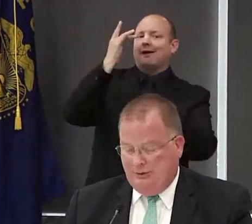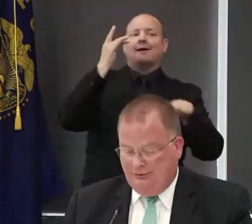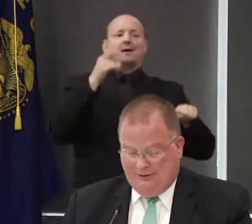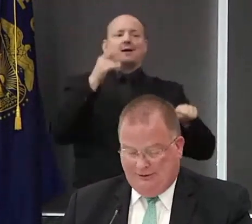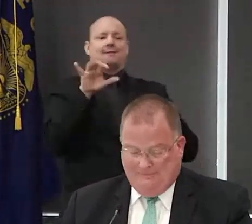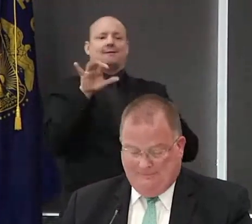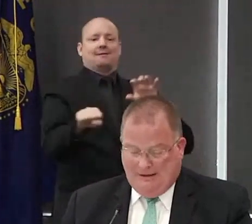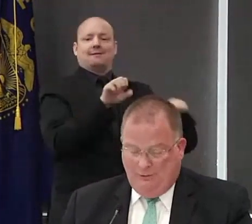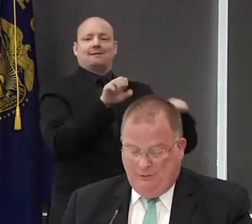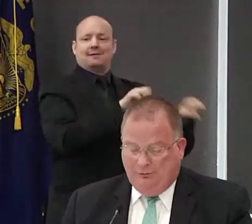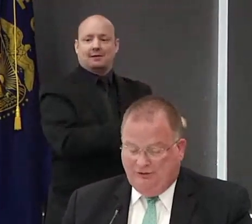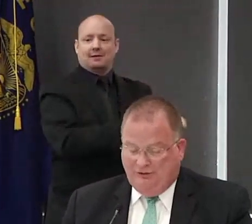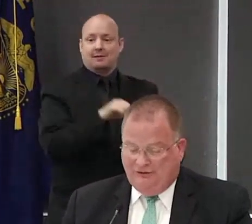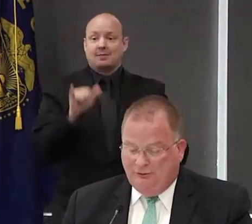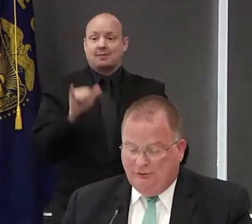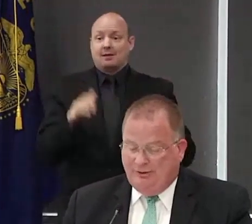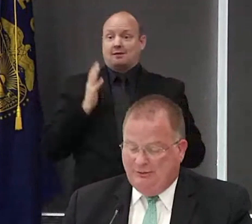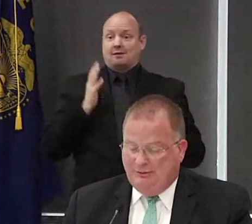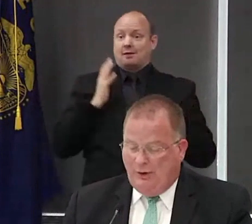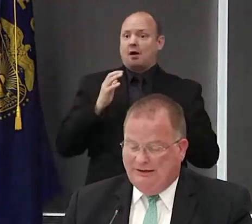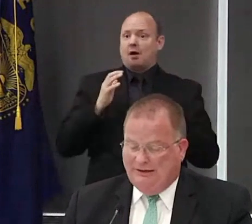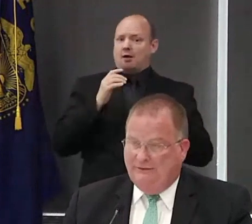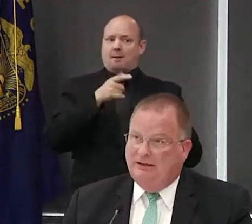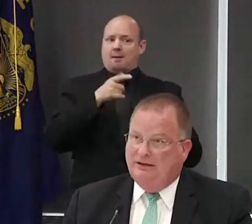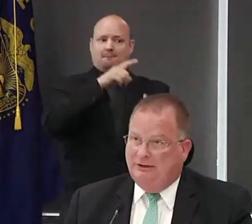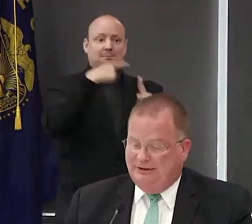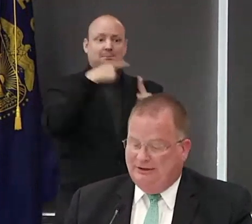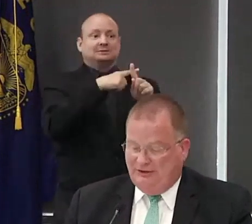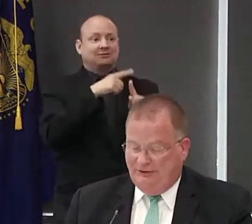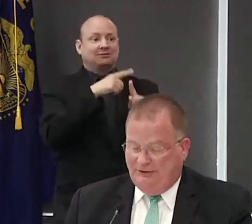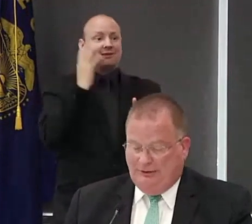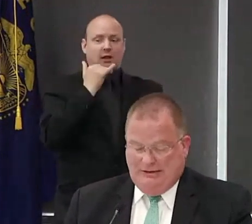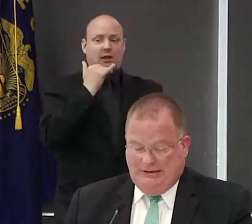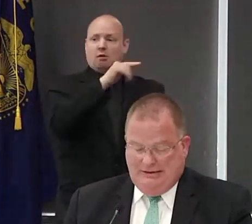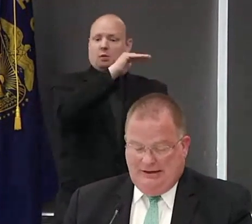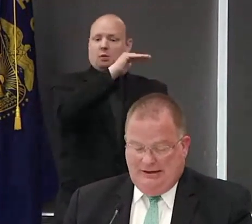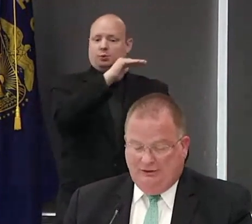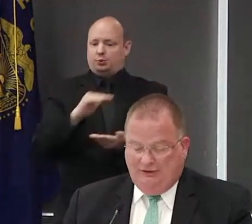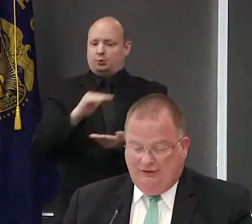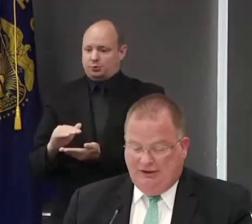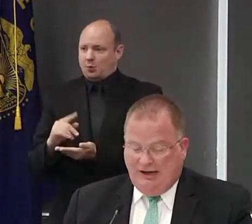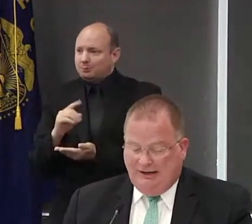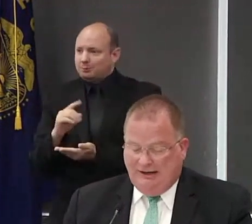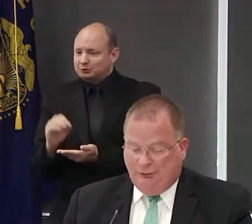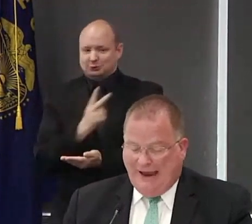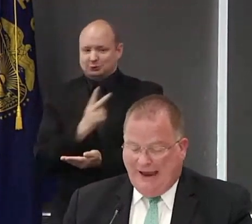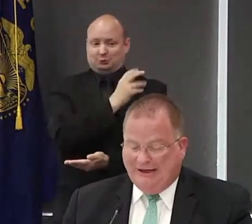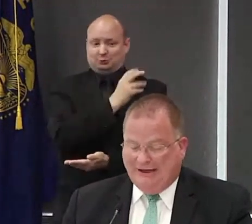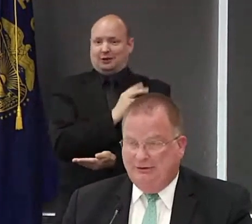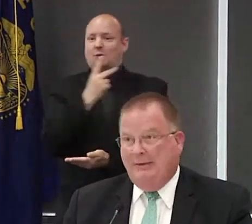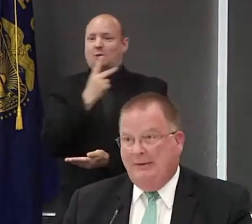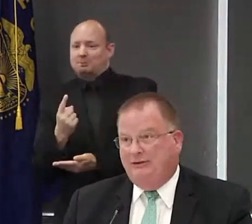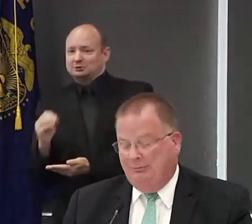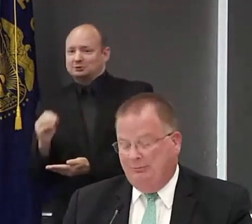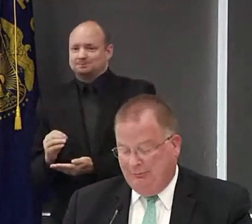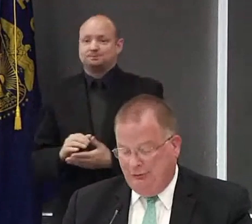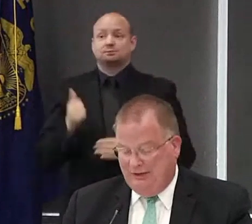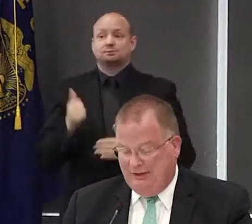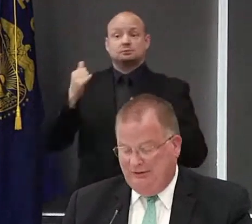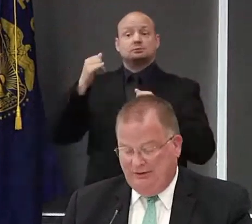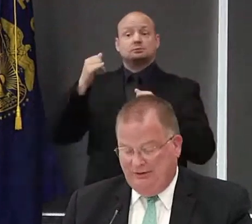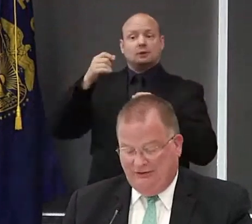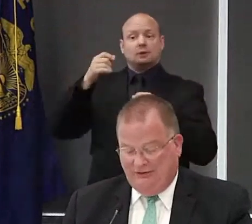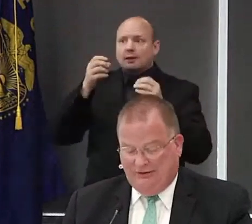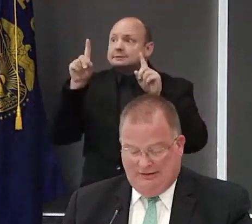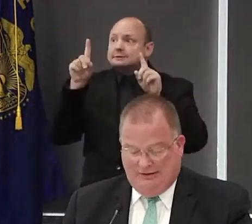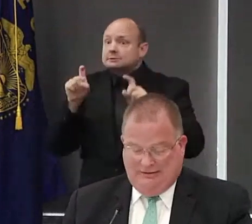to 3%, which meant testing was becoming widely available and accessible, and our testing guidelines were accurately matching people who